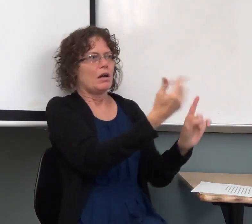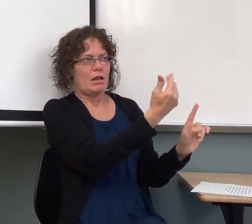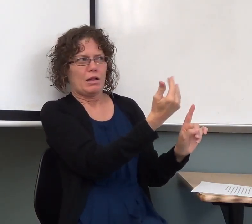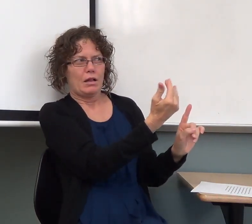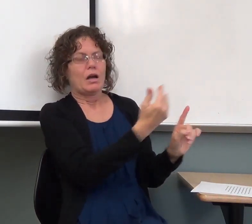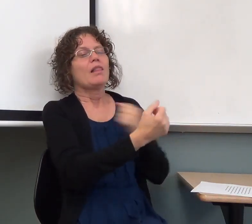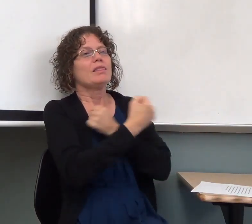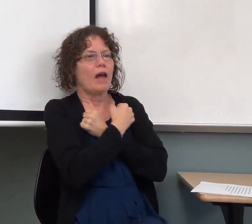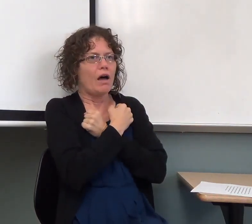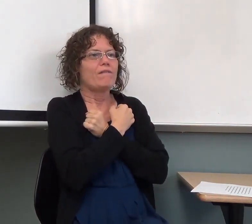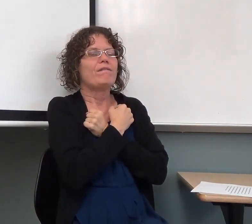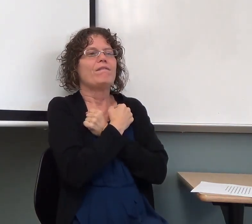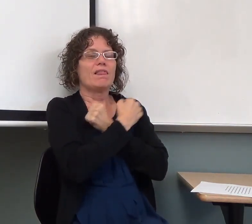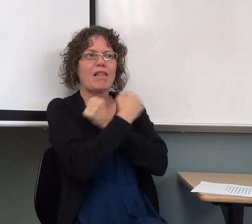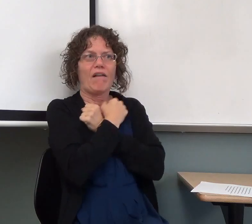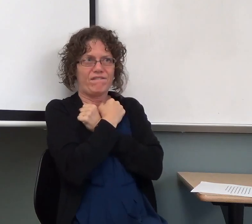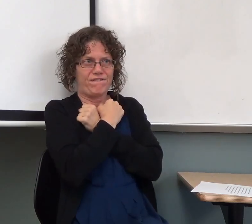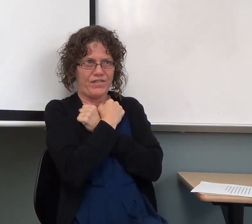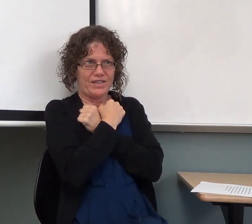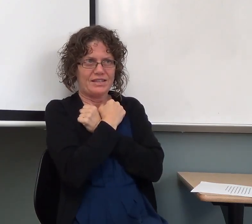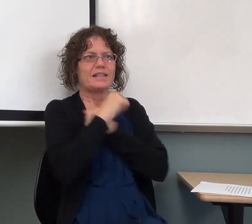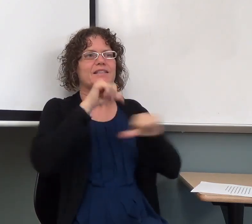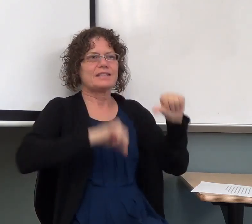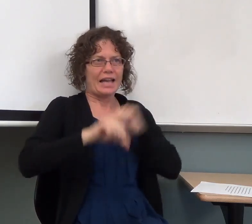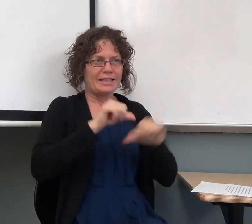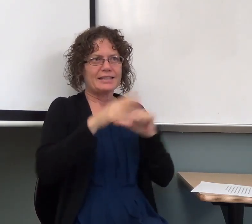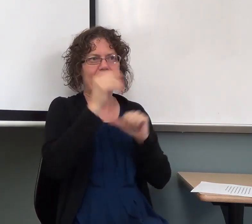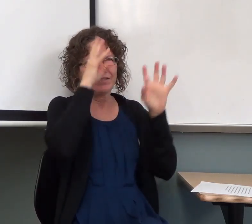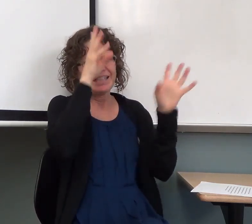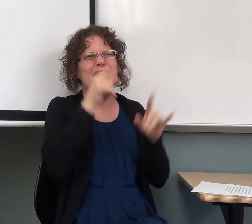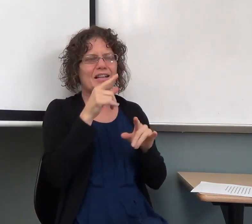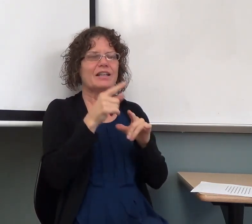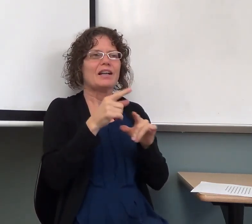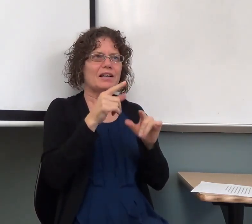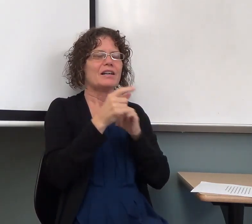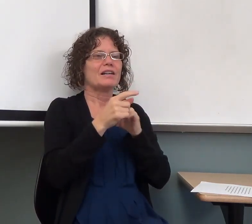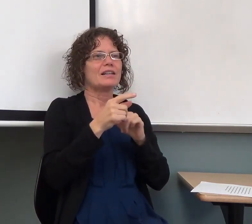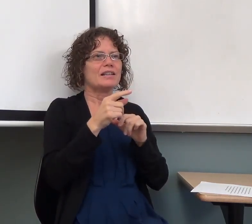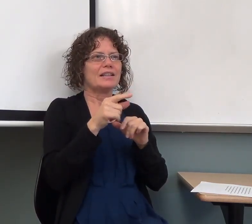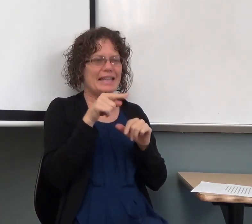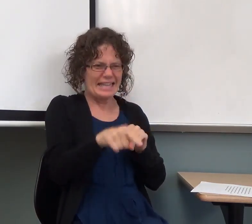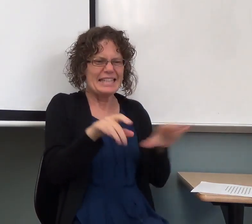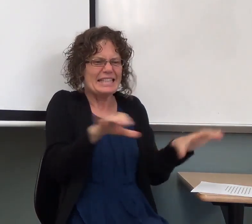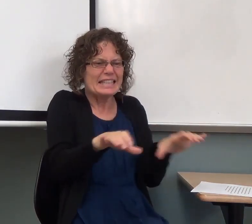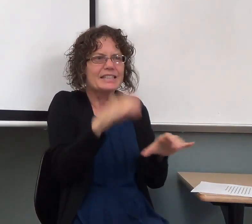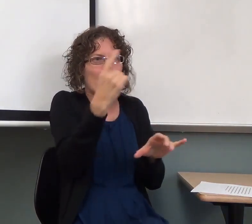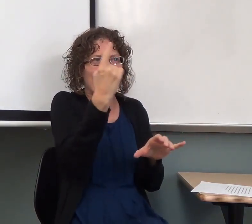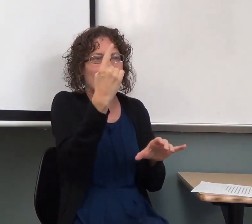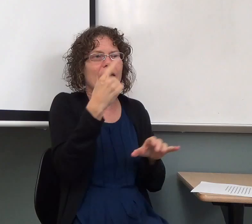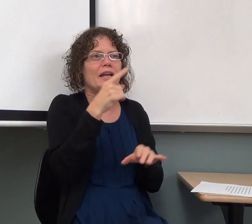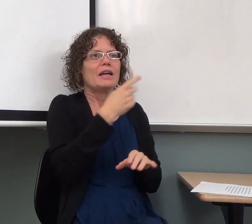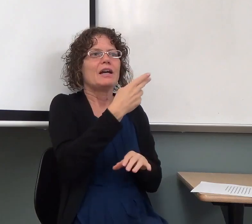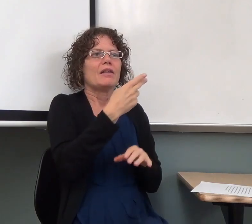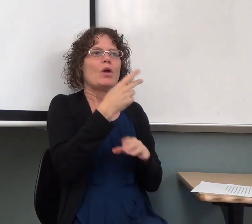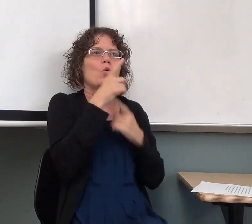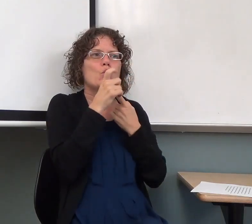invention, right? So Dean did this. Do you see that? He did this. So this is the person that did something. He is the who that did something